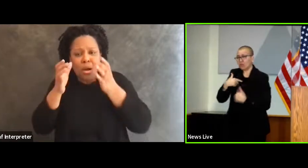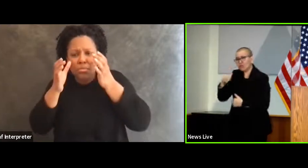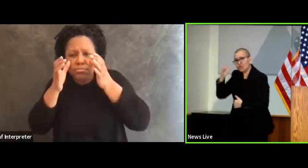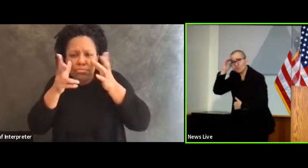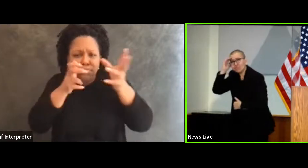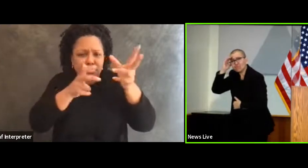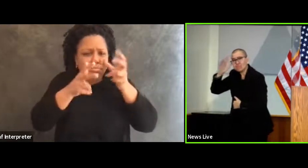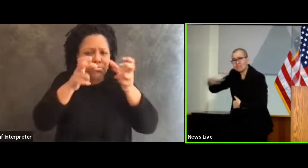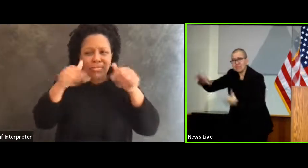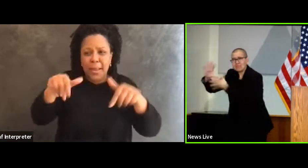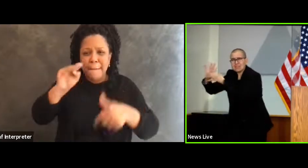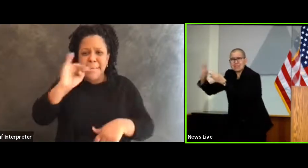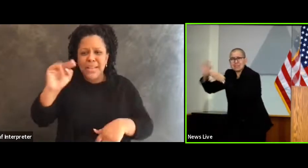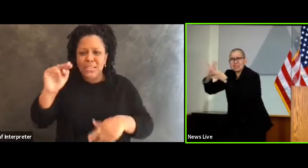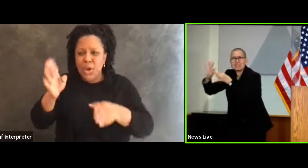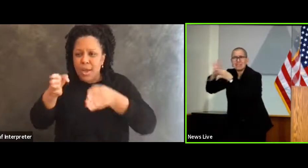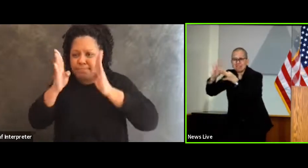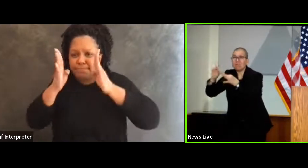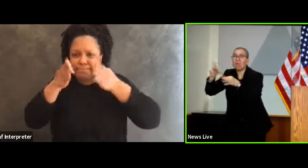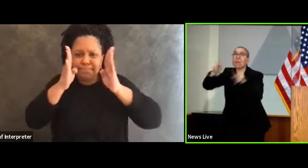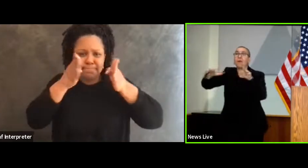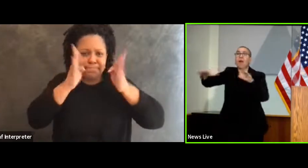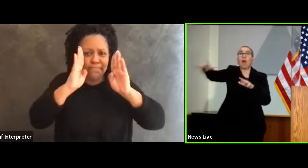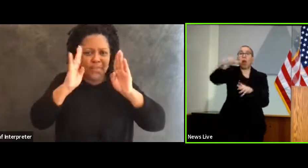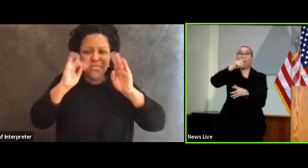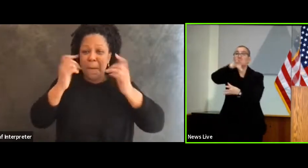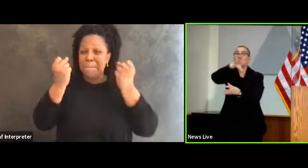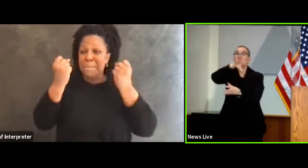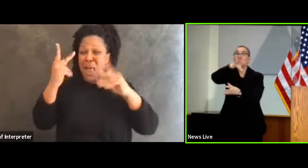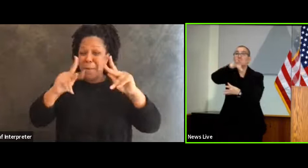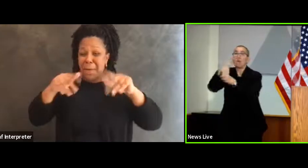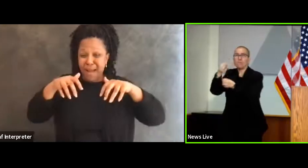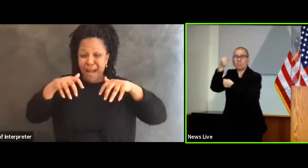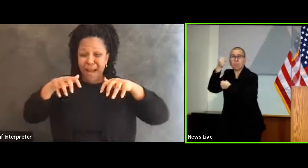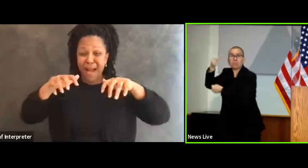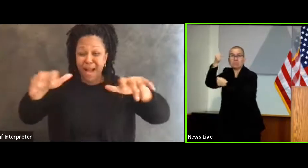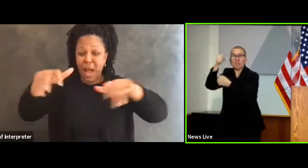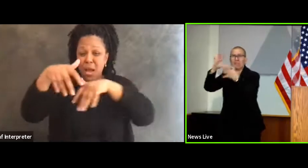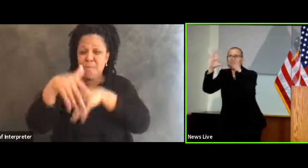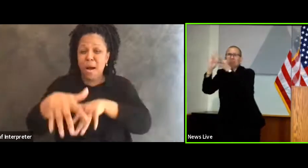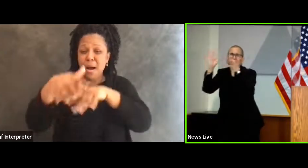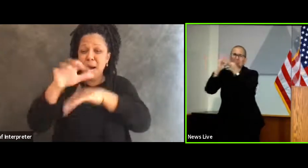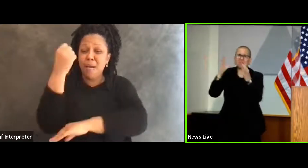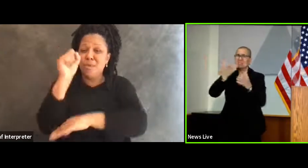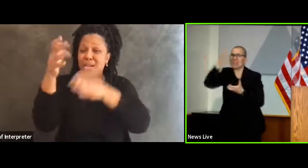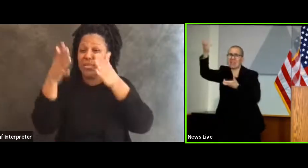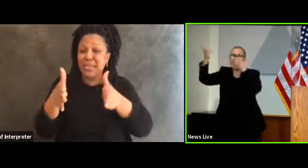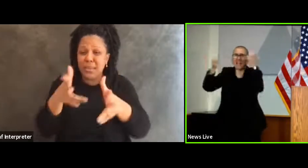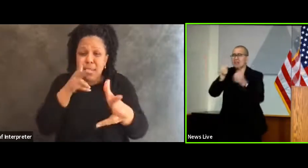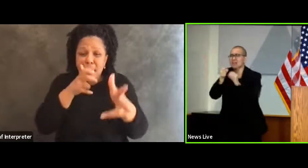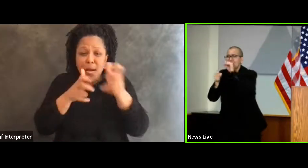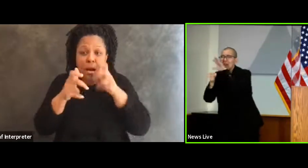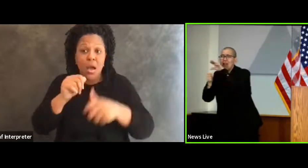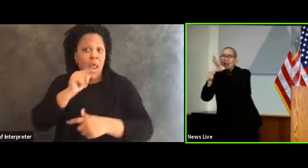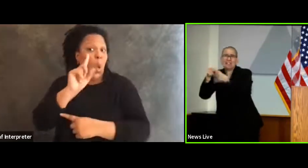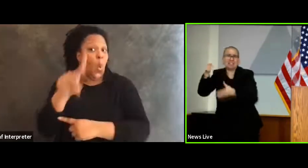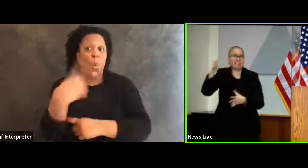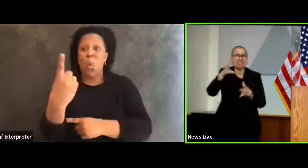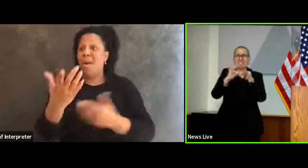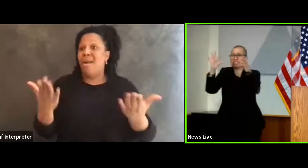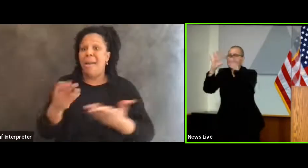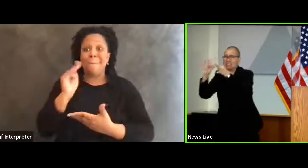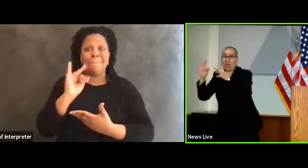protesters here in Minnesota, but let us not forget across the world. And they took action to